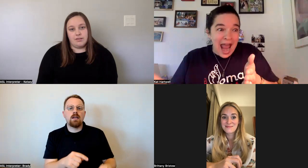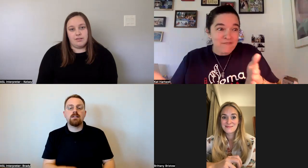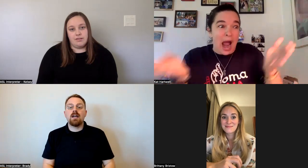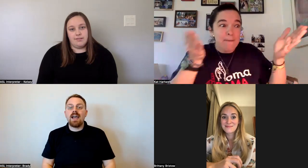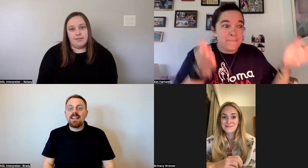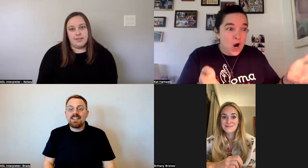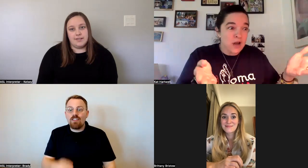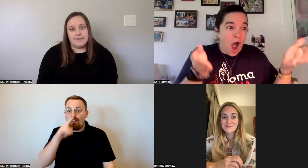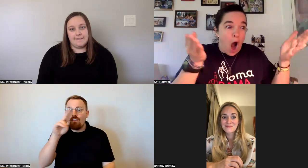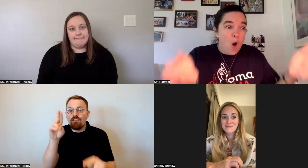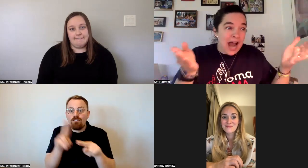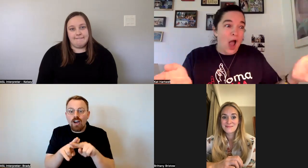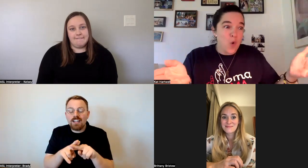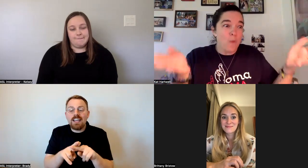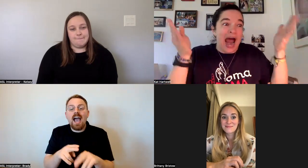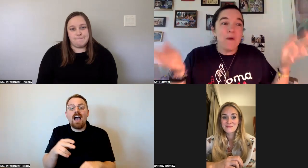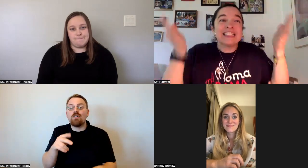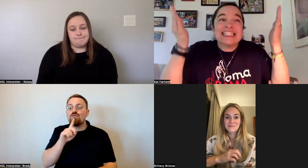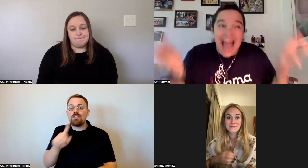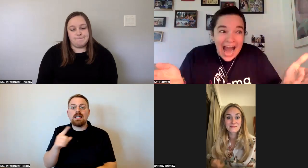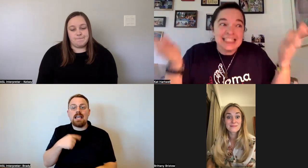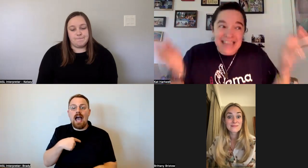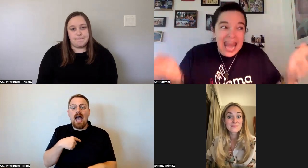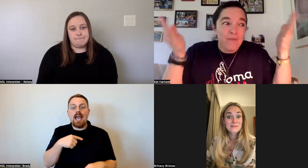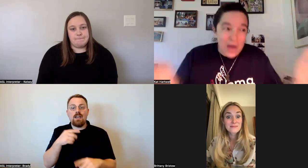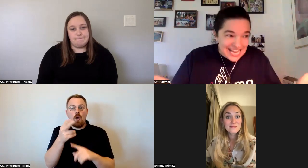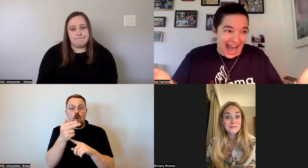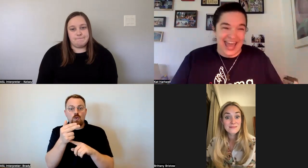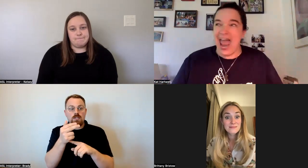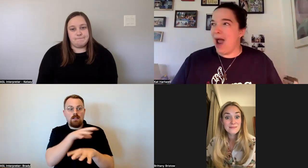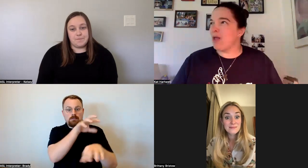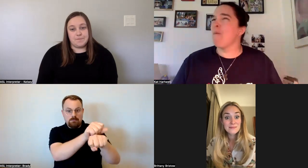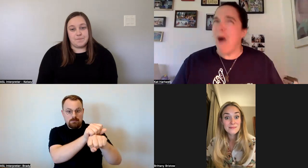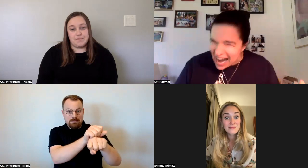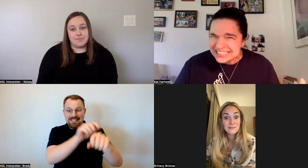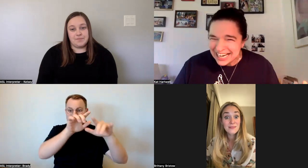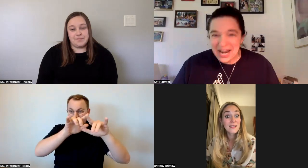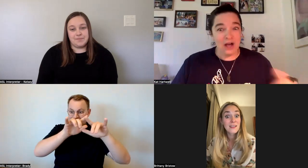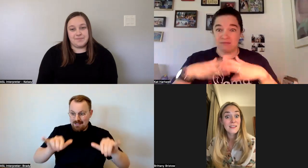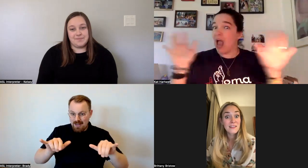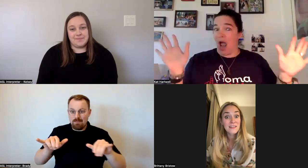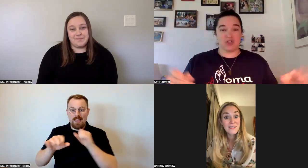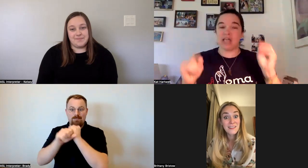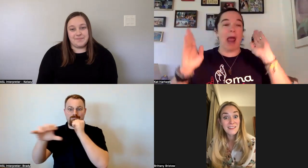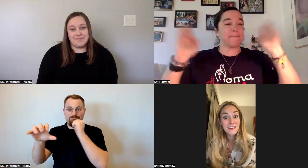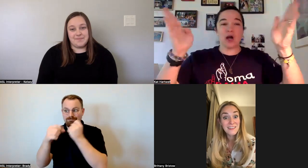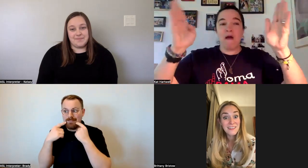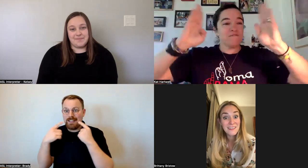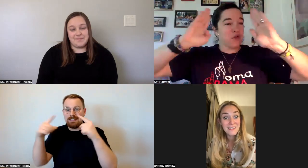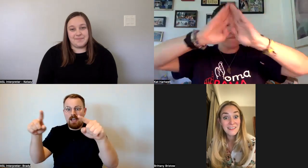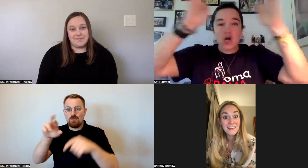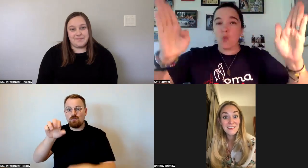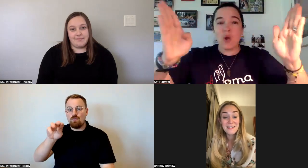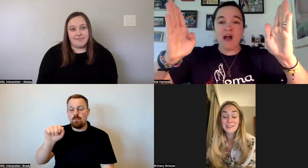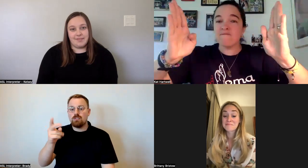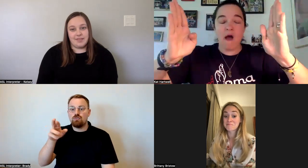the day after I booked a hotel room, and it was the exact same weekend." I'm like, "What?" Yeah, so that I booked